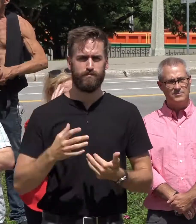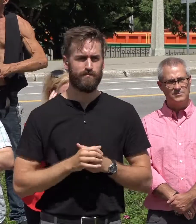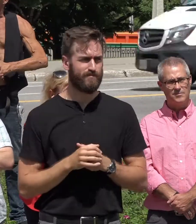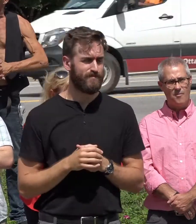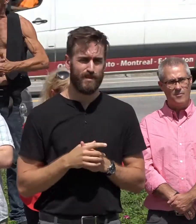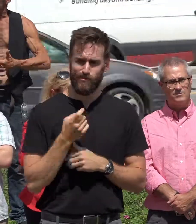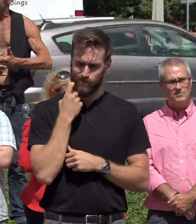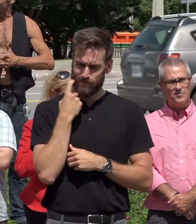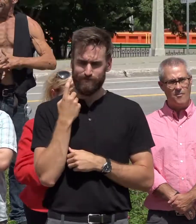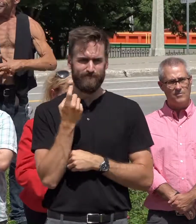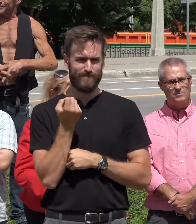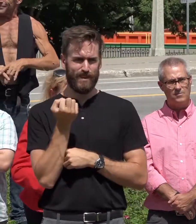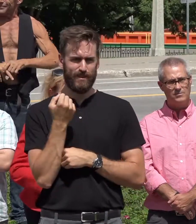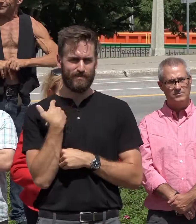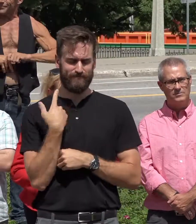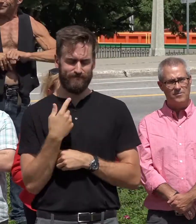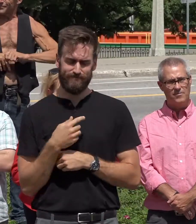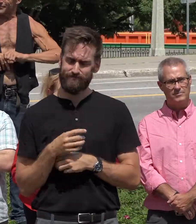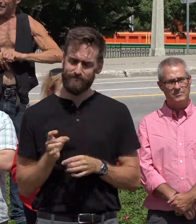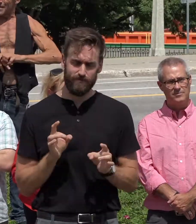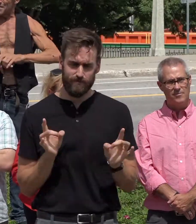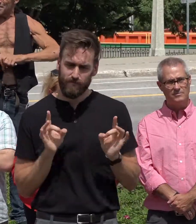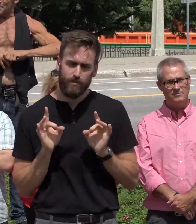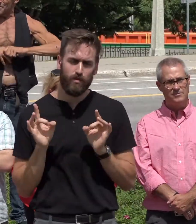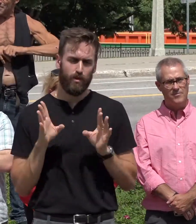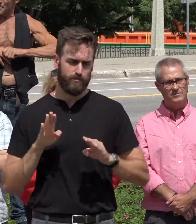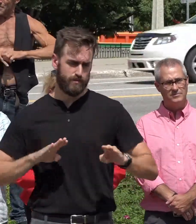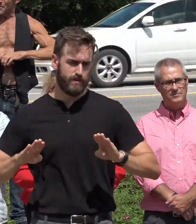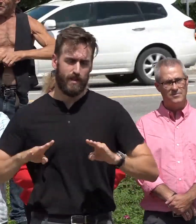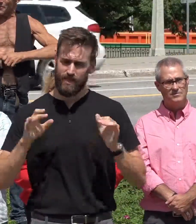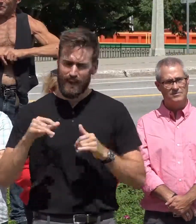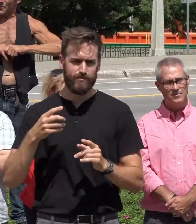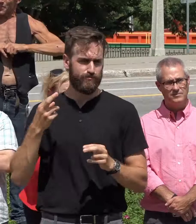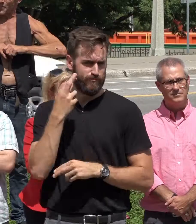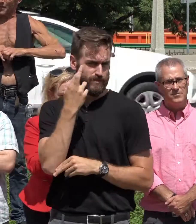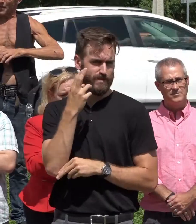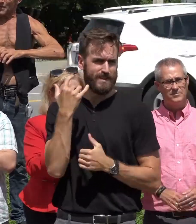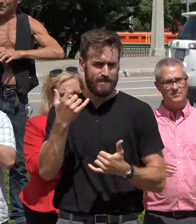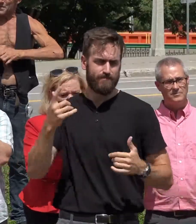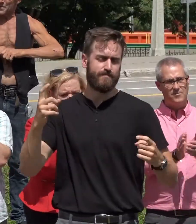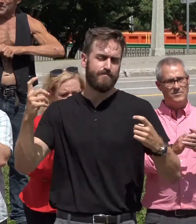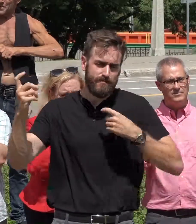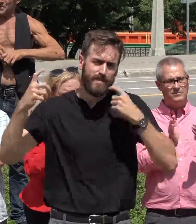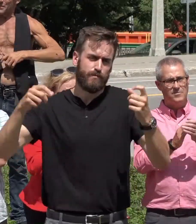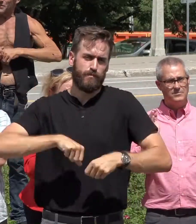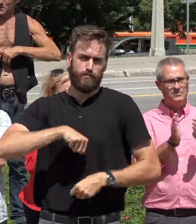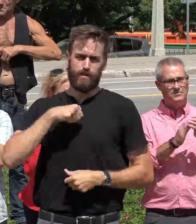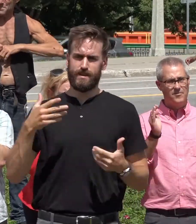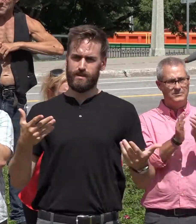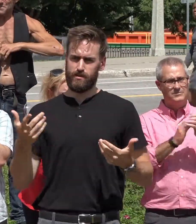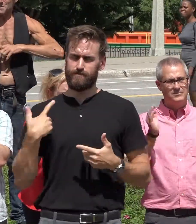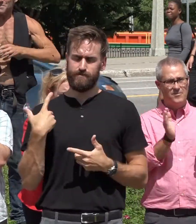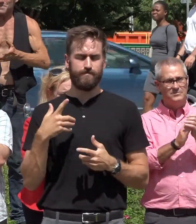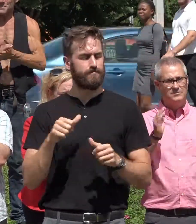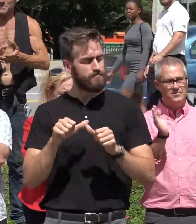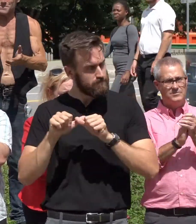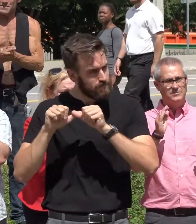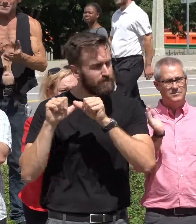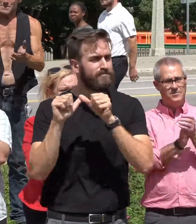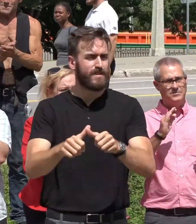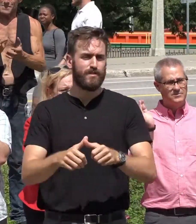disgusting acts that took place in Bell's Corners, and that's why we have to celebrate Pride And that's why we have to remain